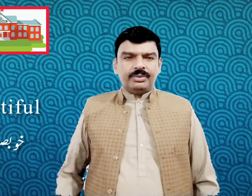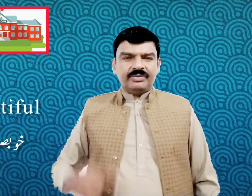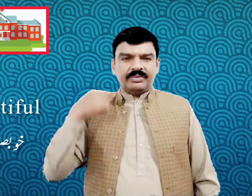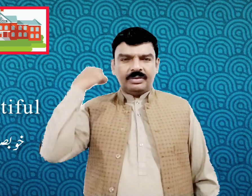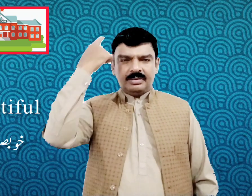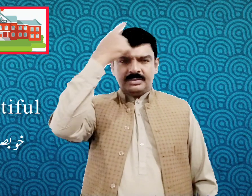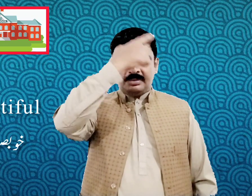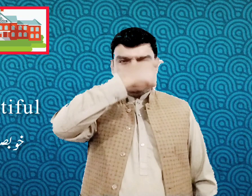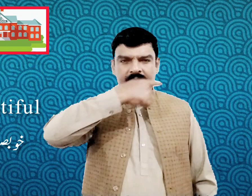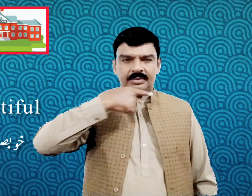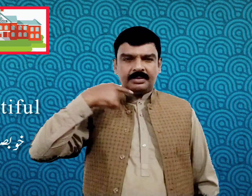beautiful,